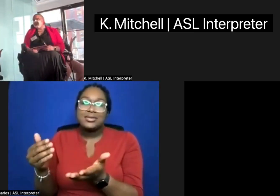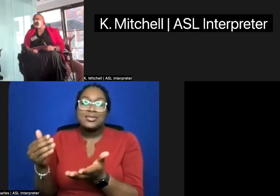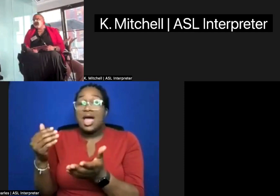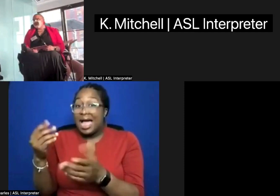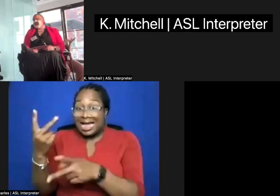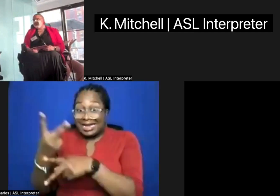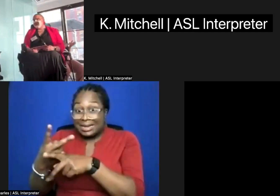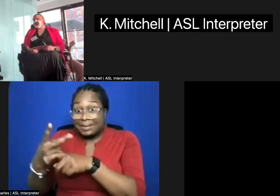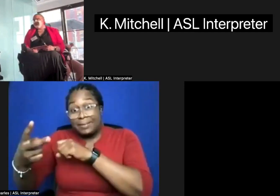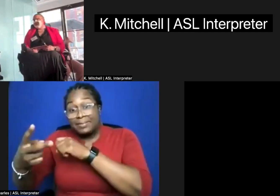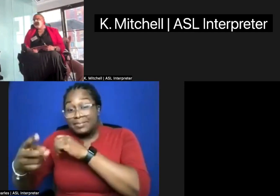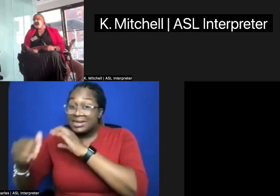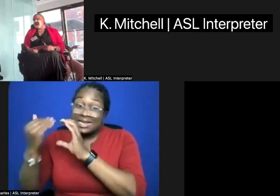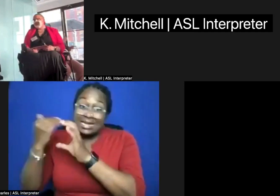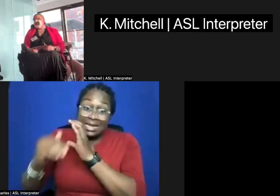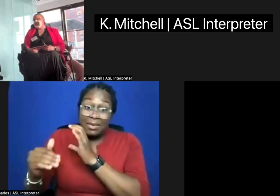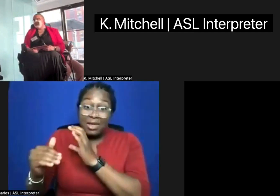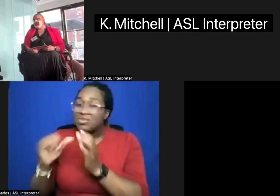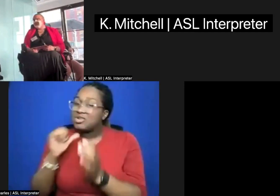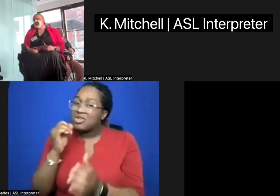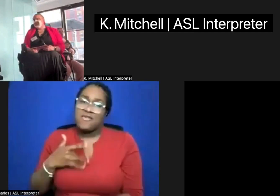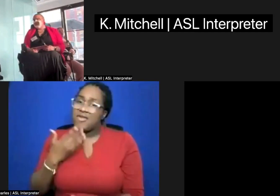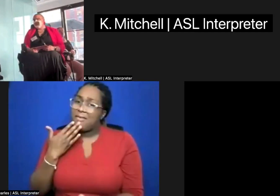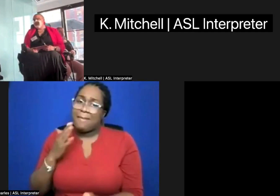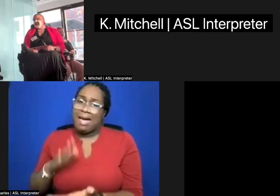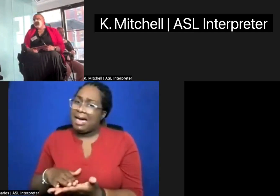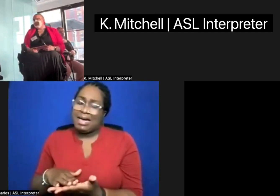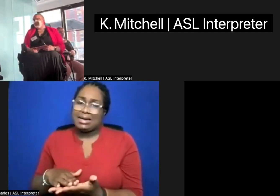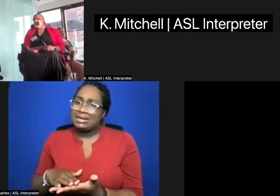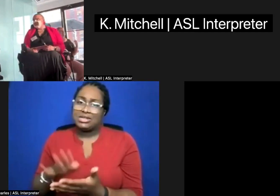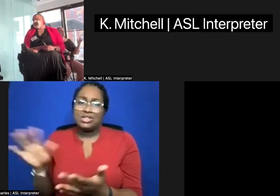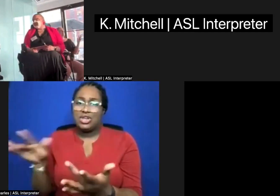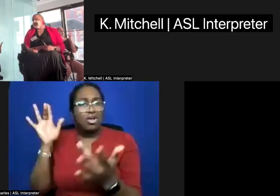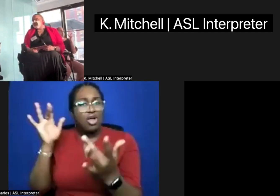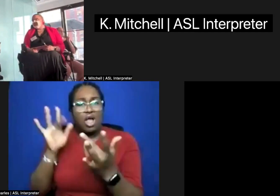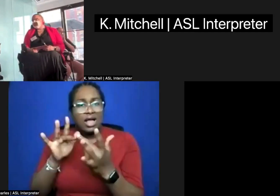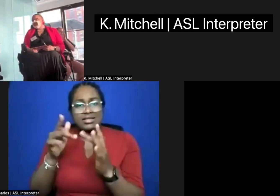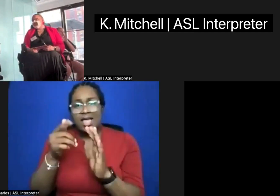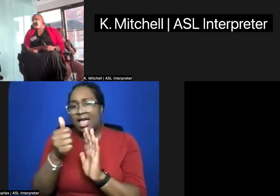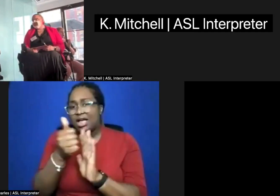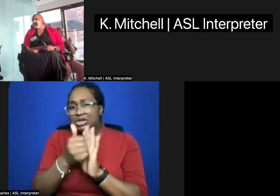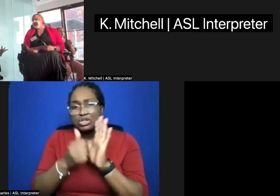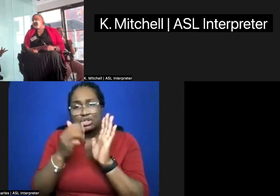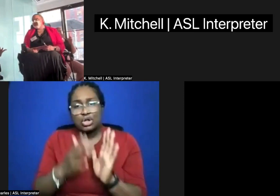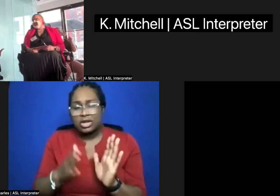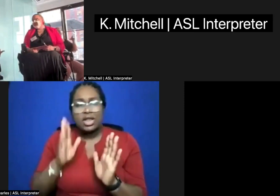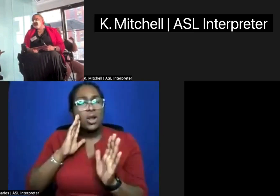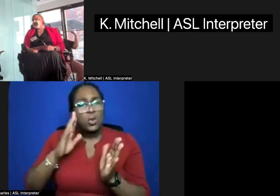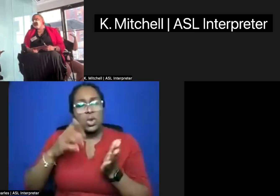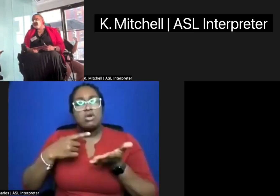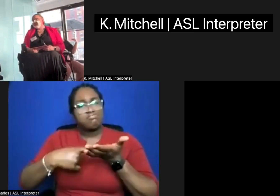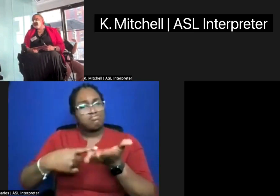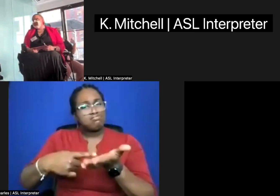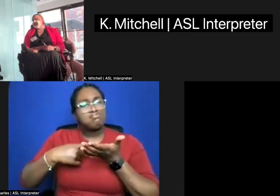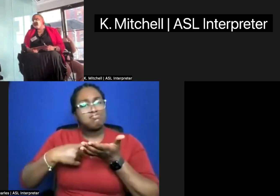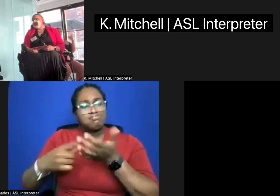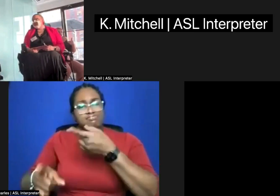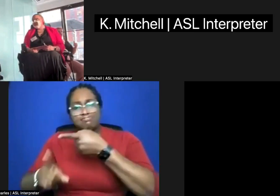if you can't, do not feel bad about it. Still contact an attorney so that we can talk you through the pros and the cons of your